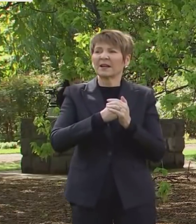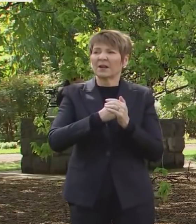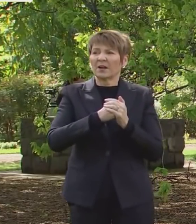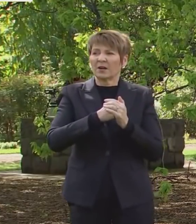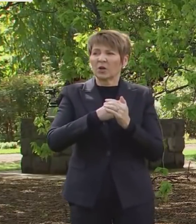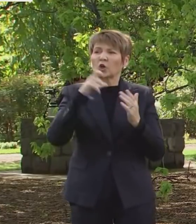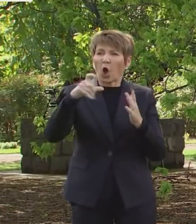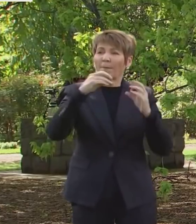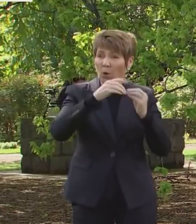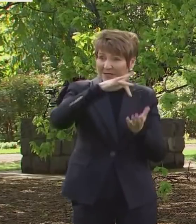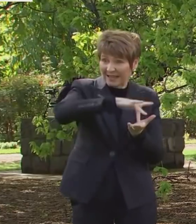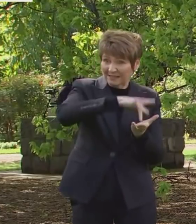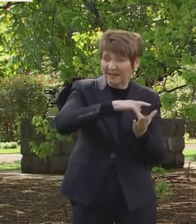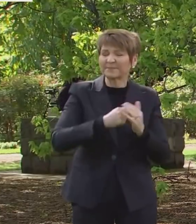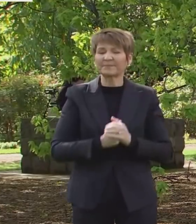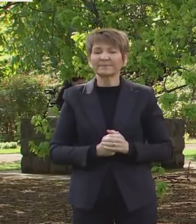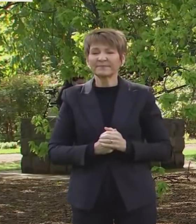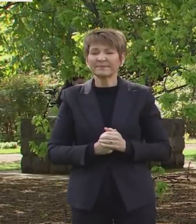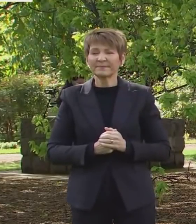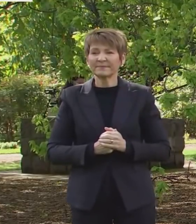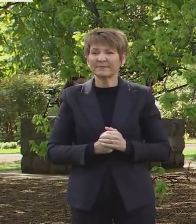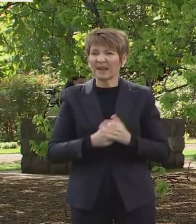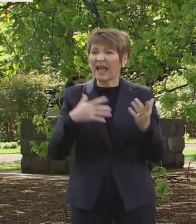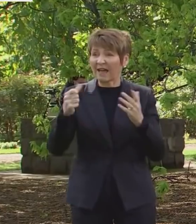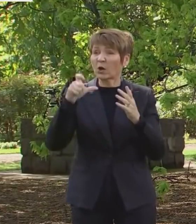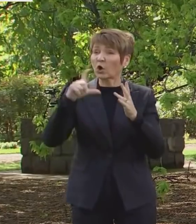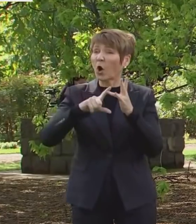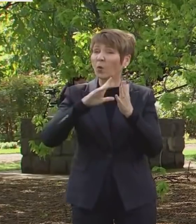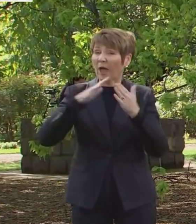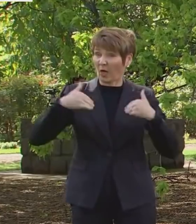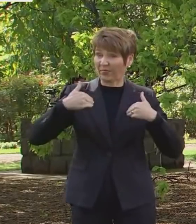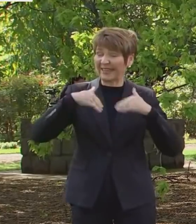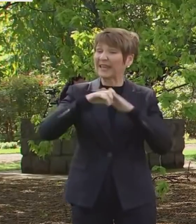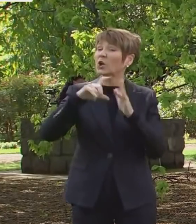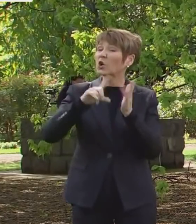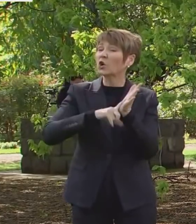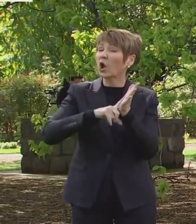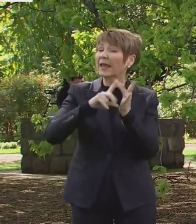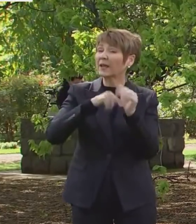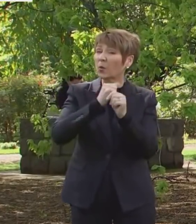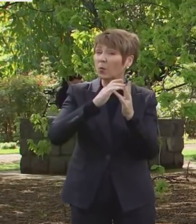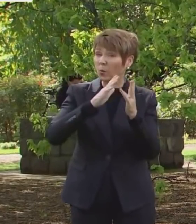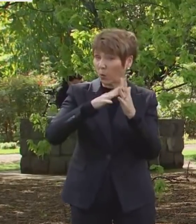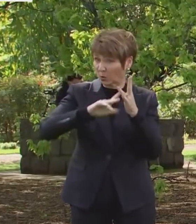open today and tomorrow, including CoHealth Collingwood for Inner Melbourne.